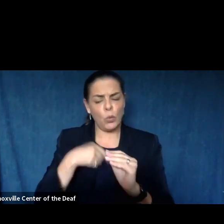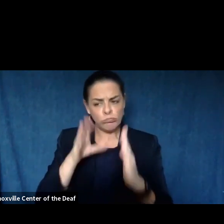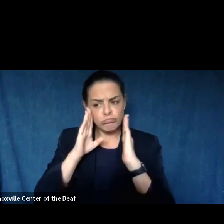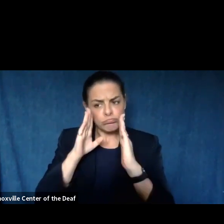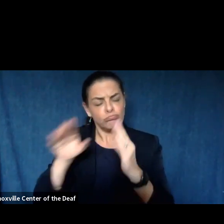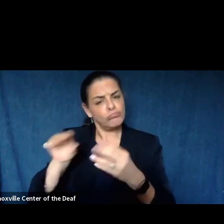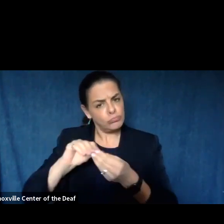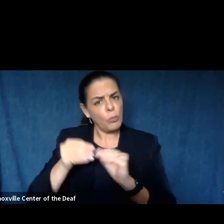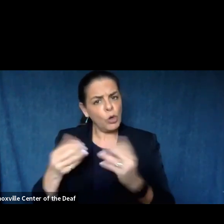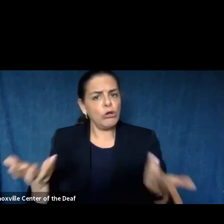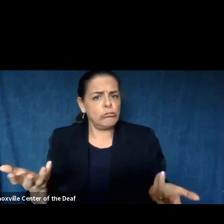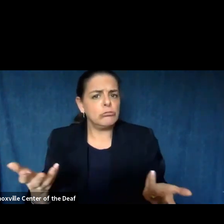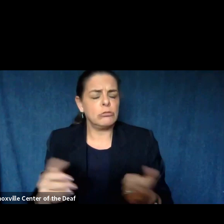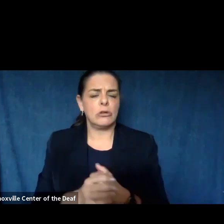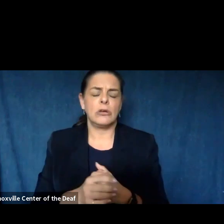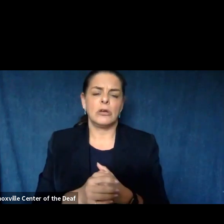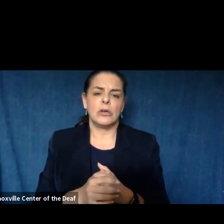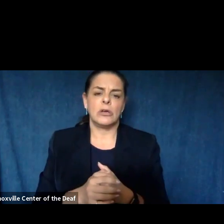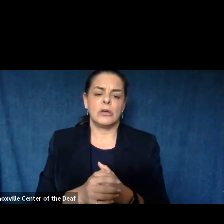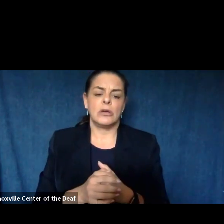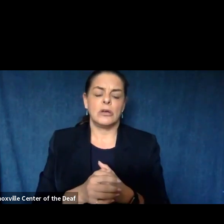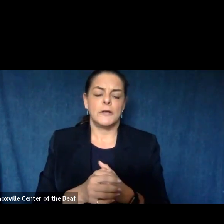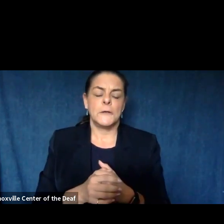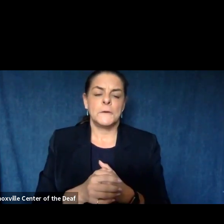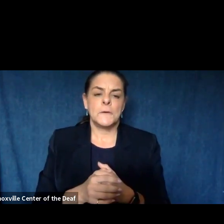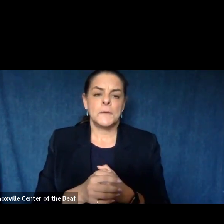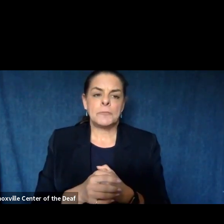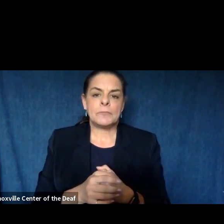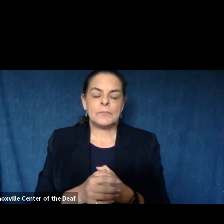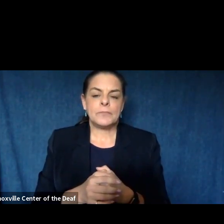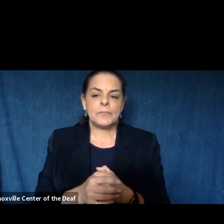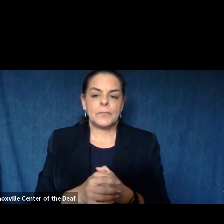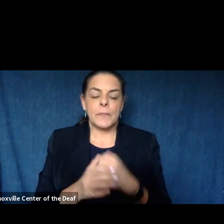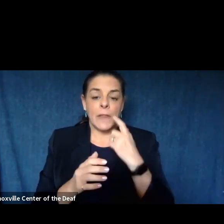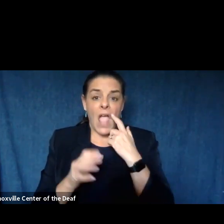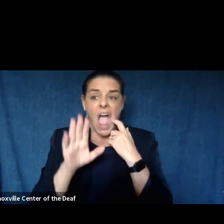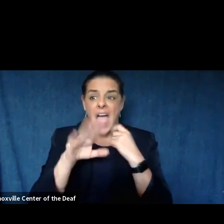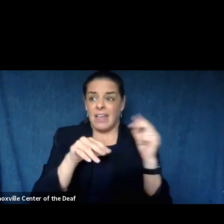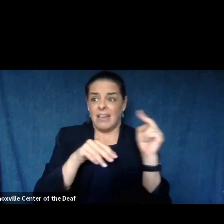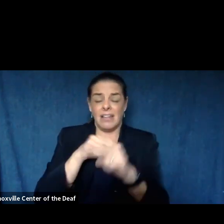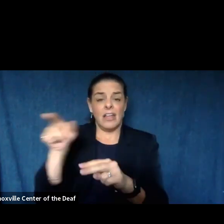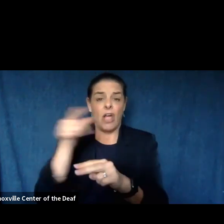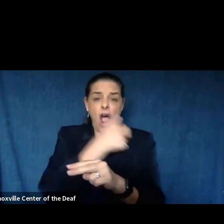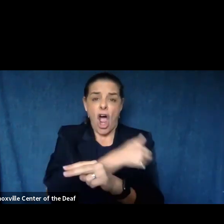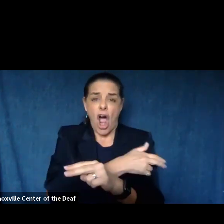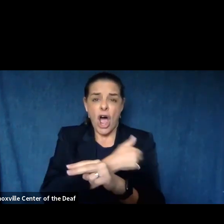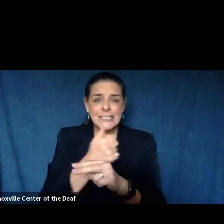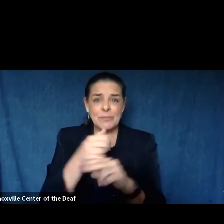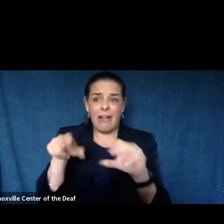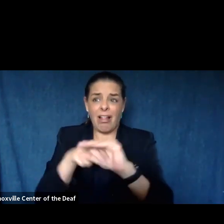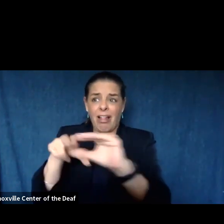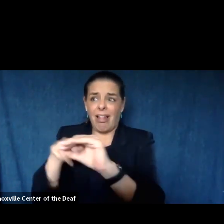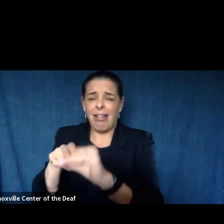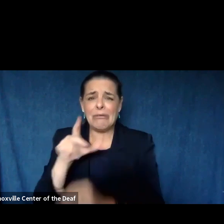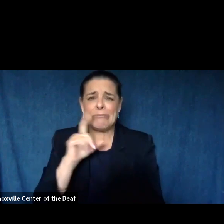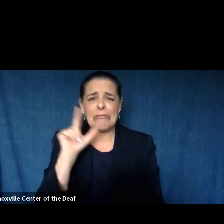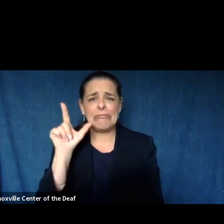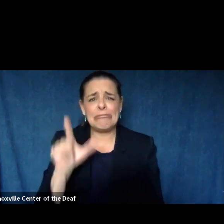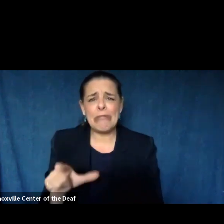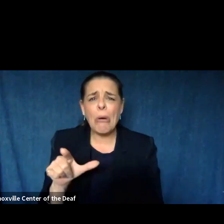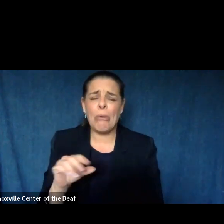data. And, if you look at, our hospitalization rate has been so low.